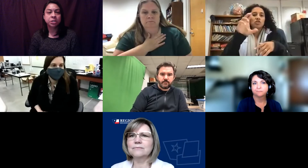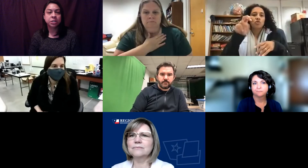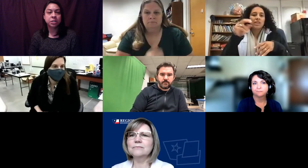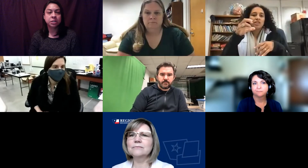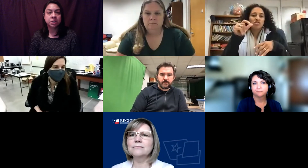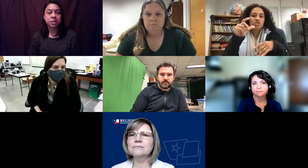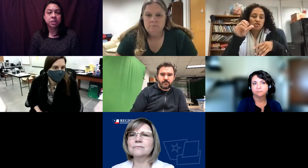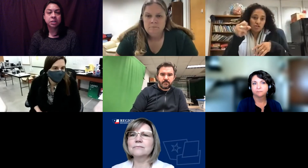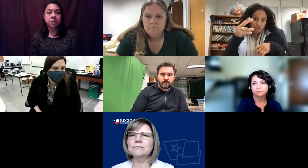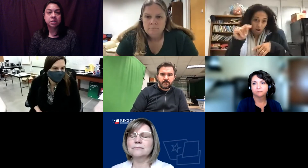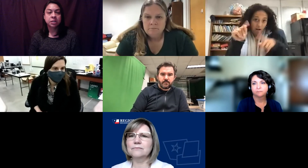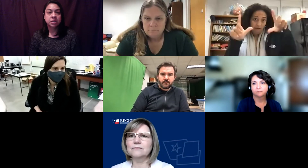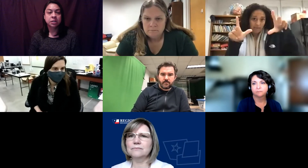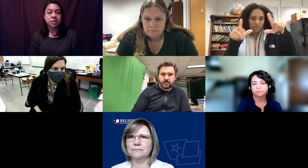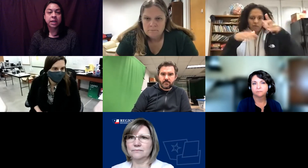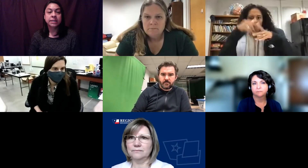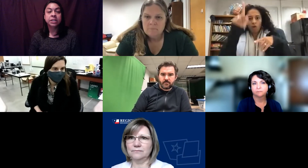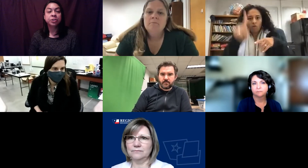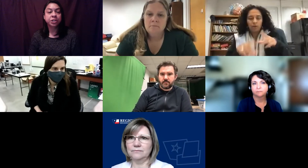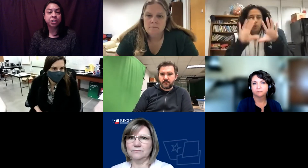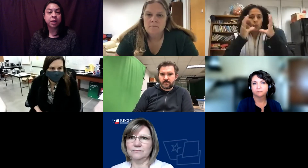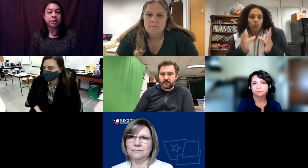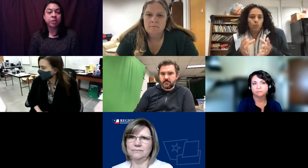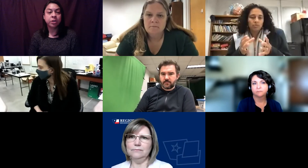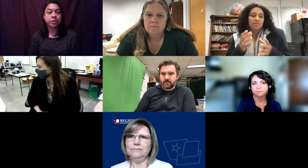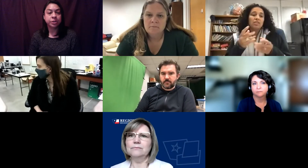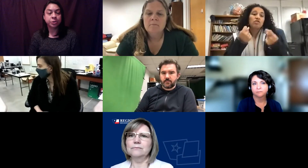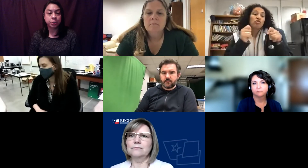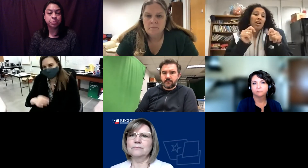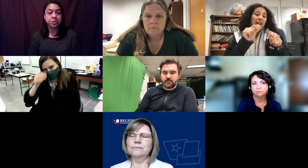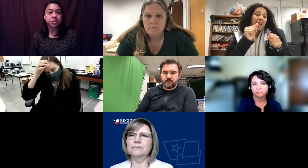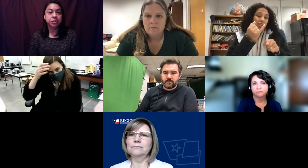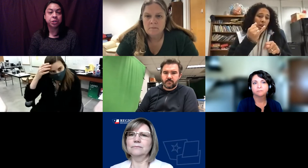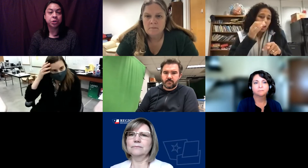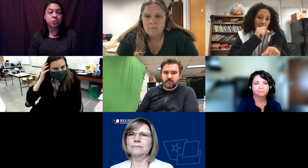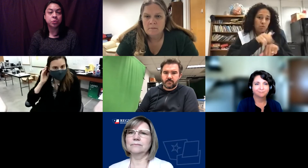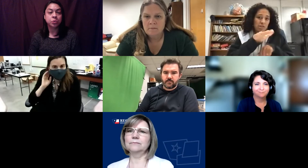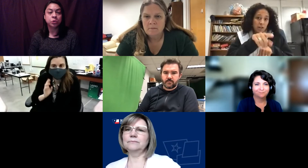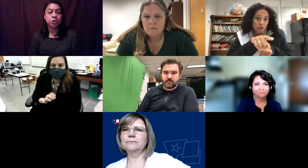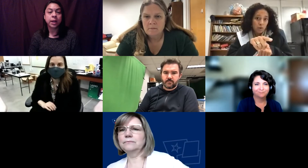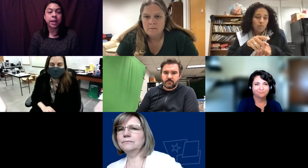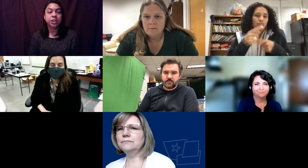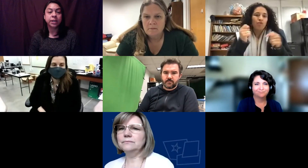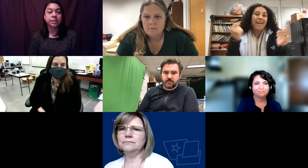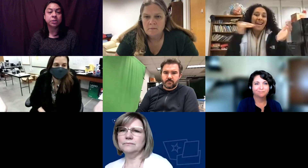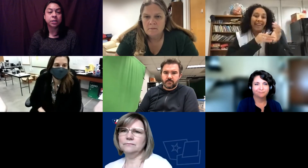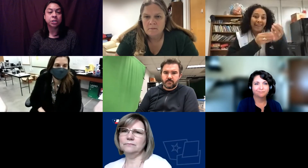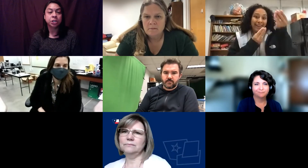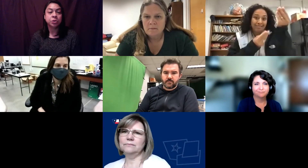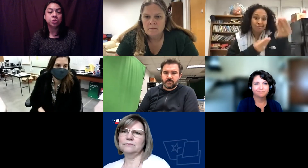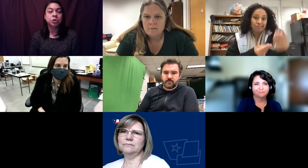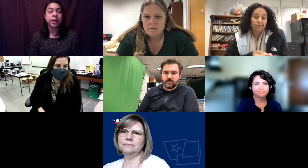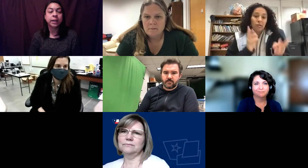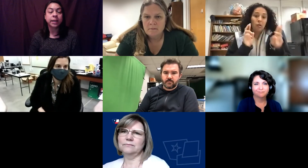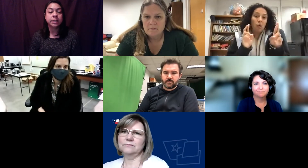Sounds good. I did a screenshot of all of the groups. So we'll try, AJ, I guess I'll send it to